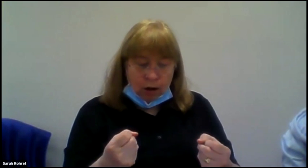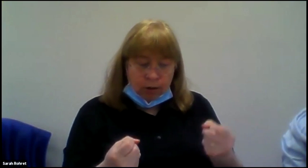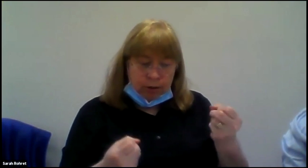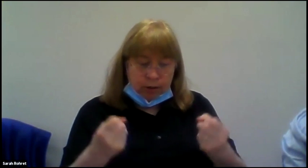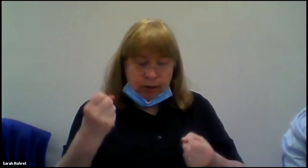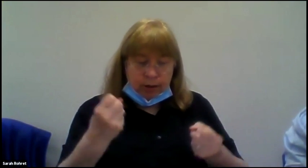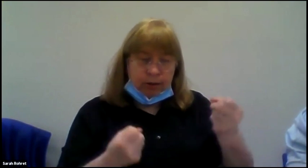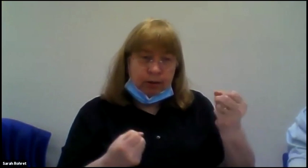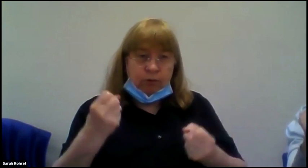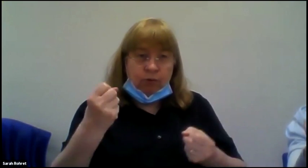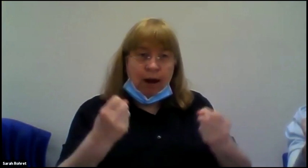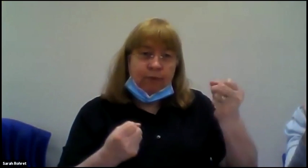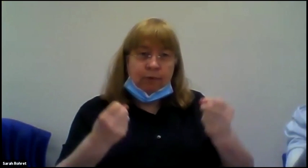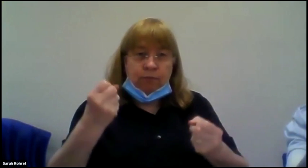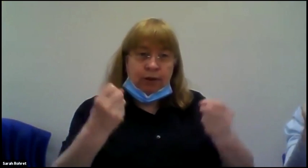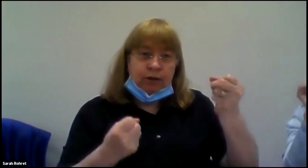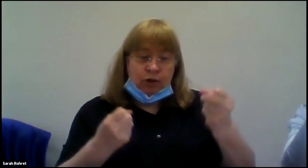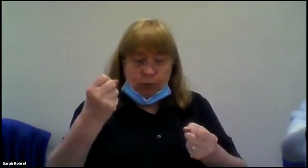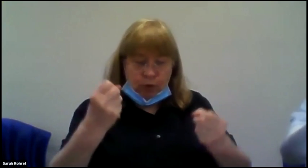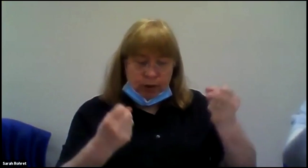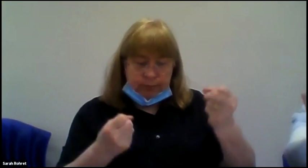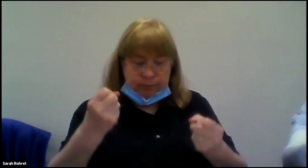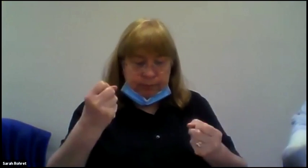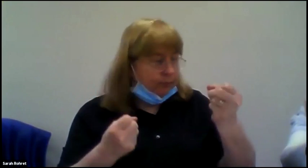Car, you're driving with the steering wheel.